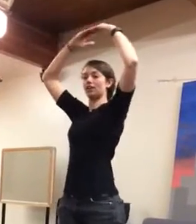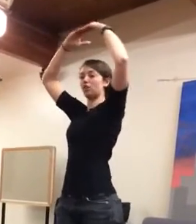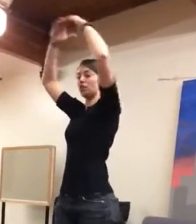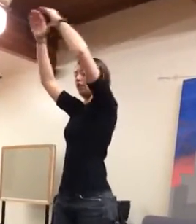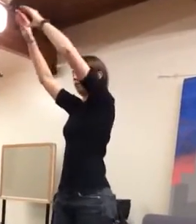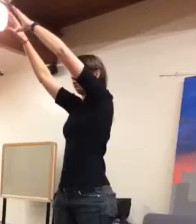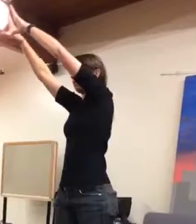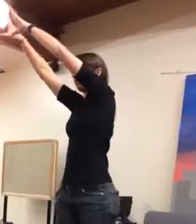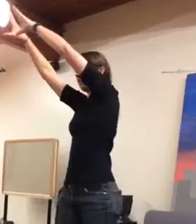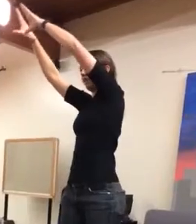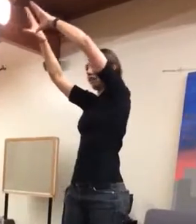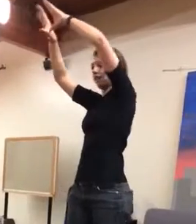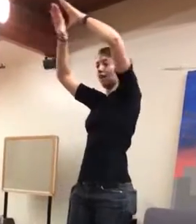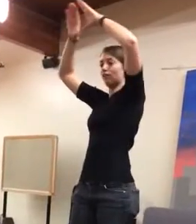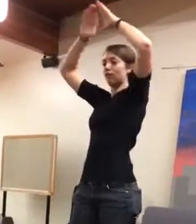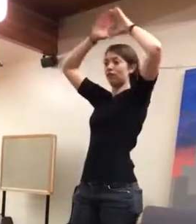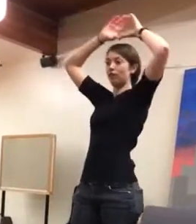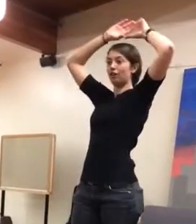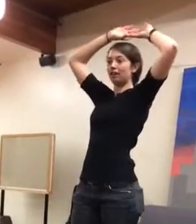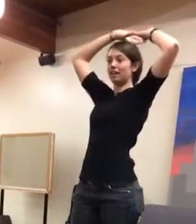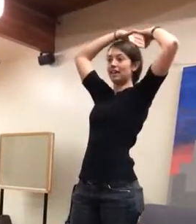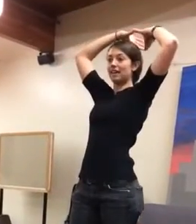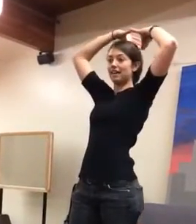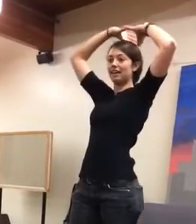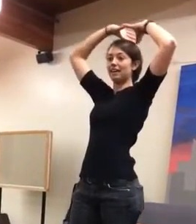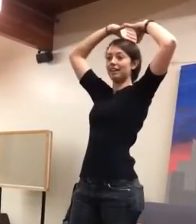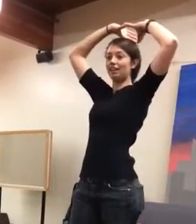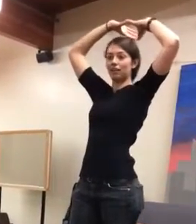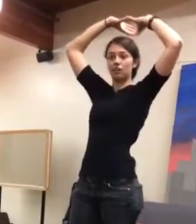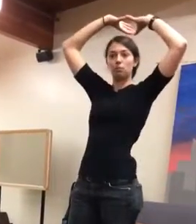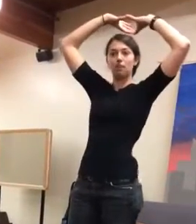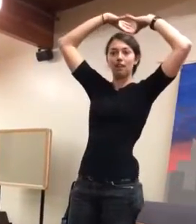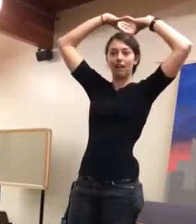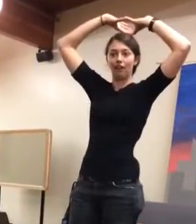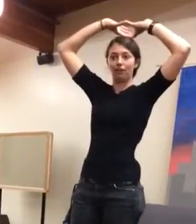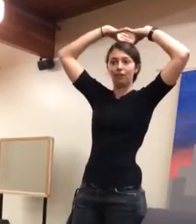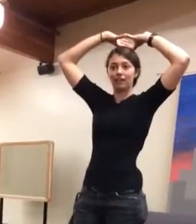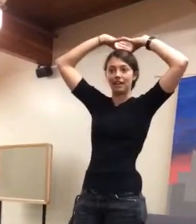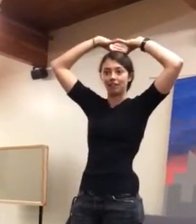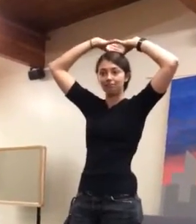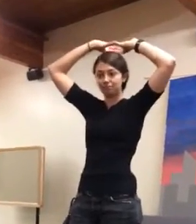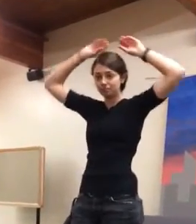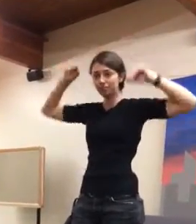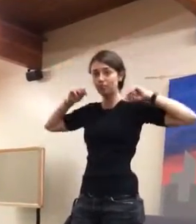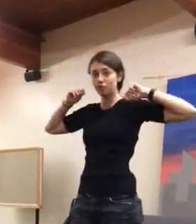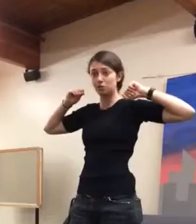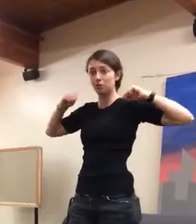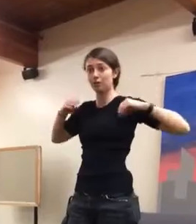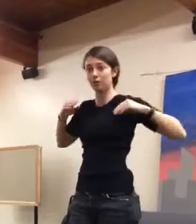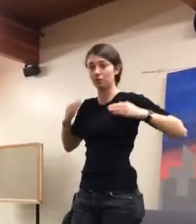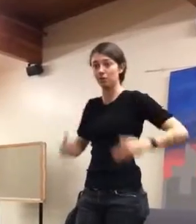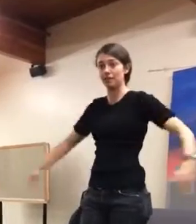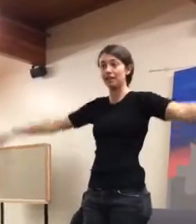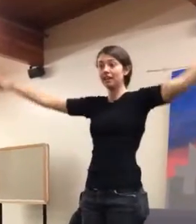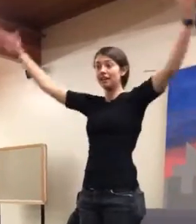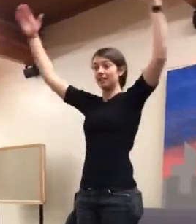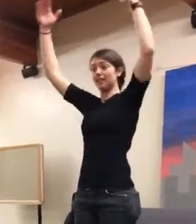earth receive her king. We're going to end it with a crown for king. So do that once with me.